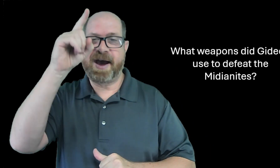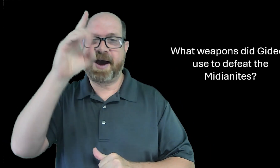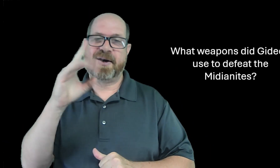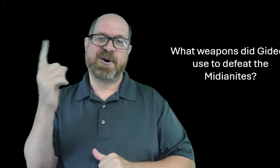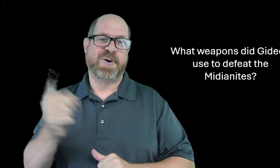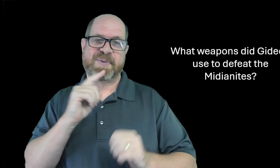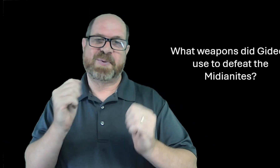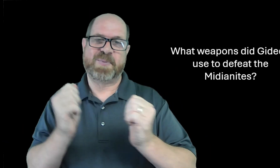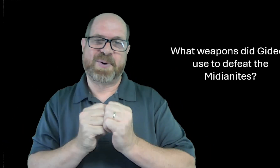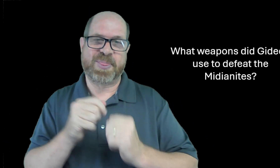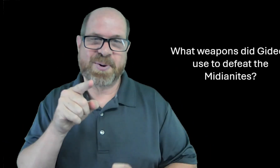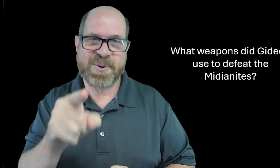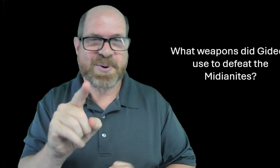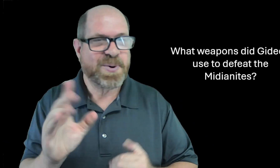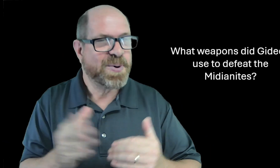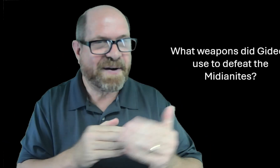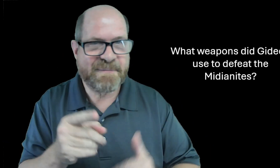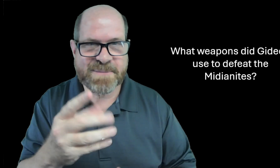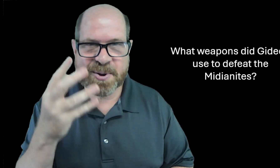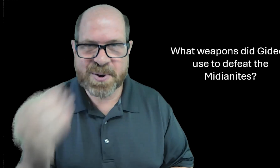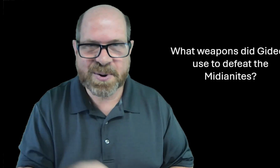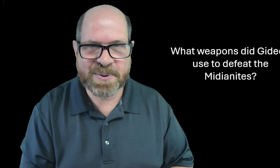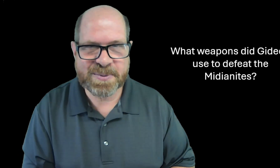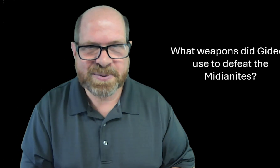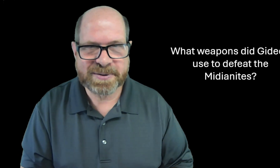Remember, God will always be with you wherever you go.